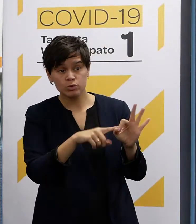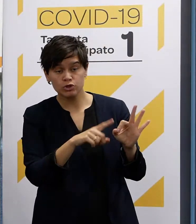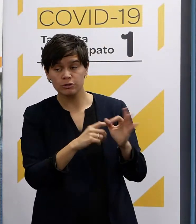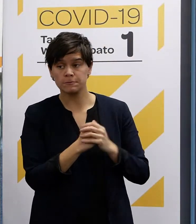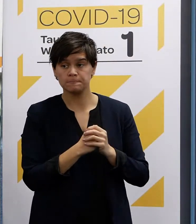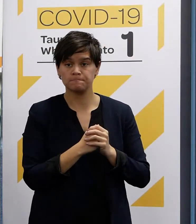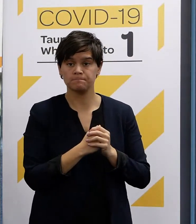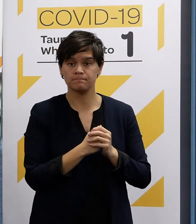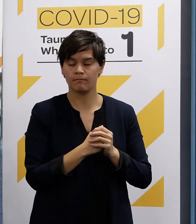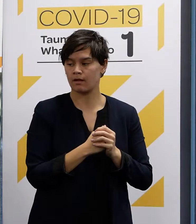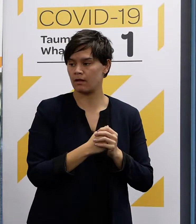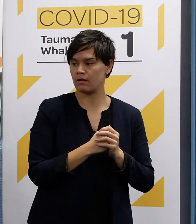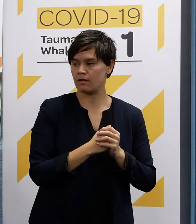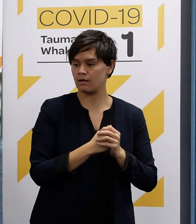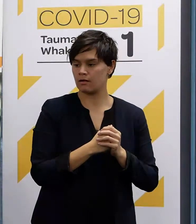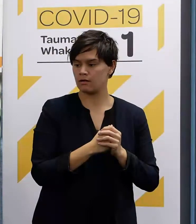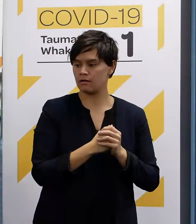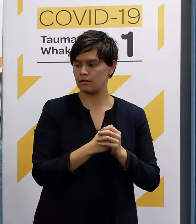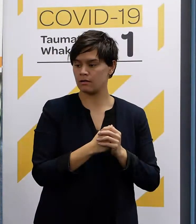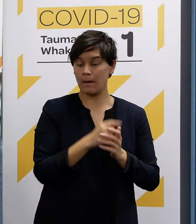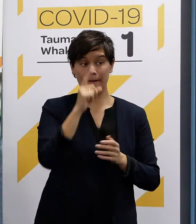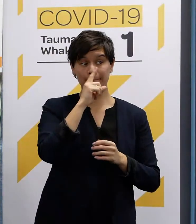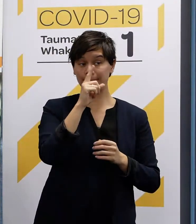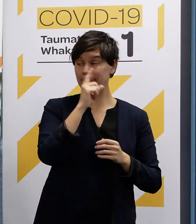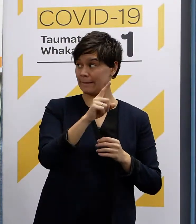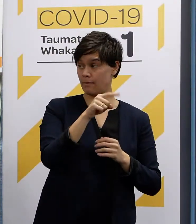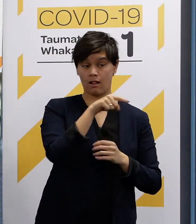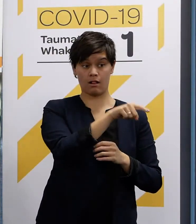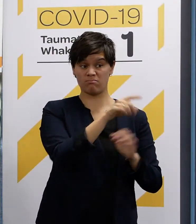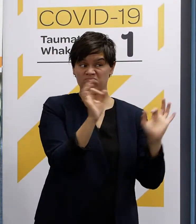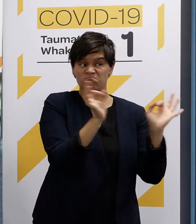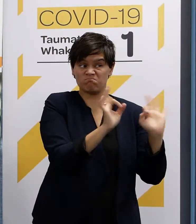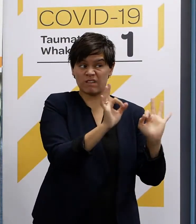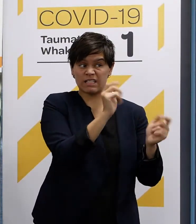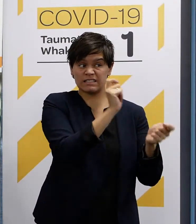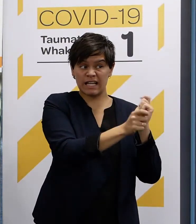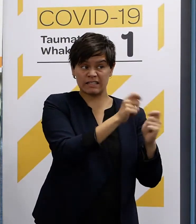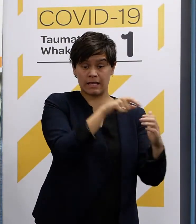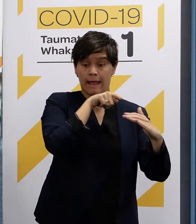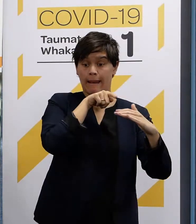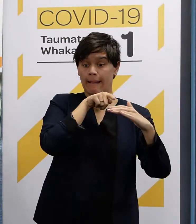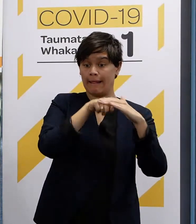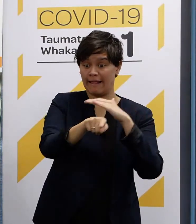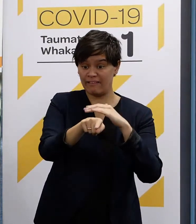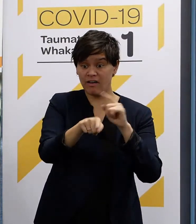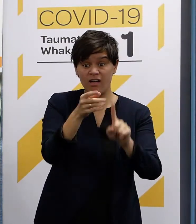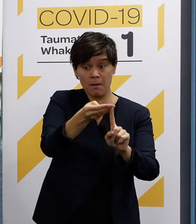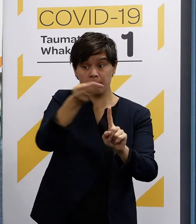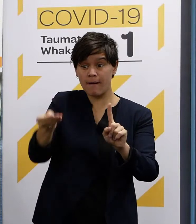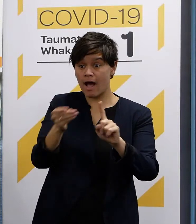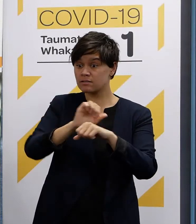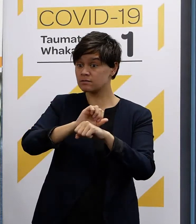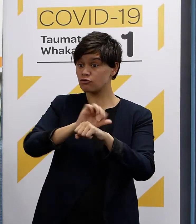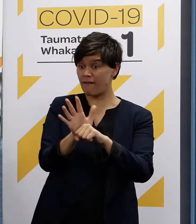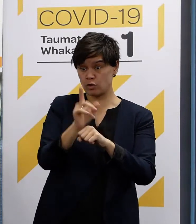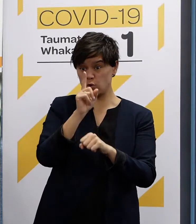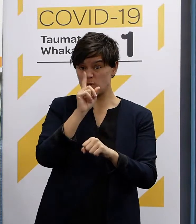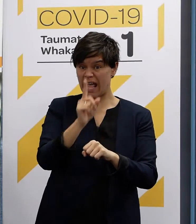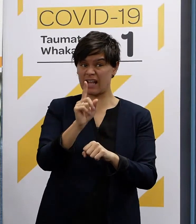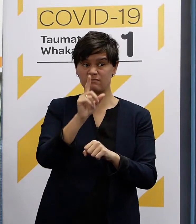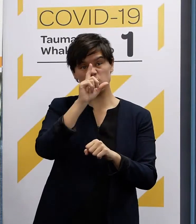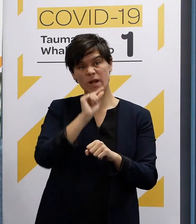undetected community transmission as a result of implementing facilities without tests? I can't actually do that. However, what I can say is